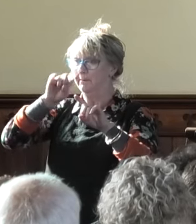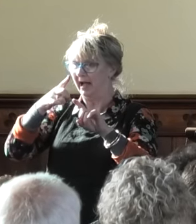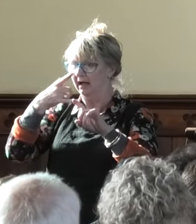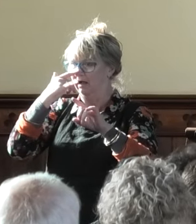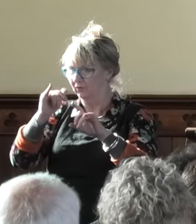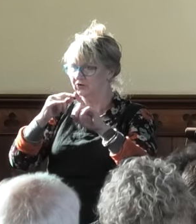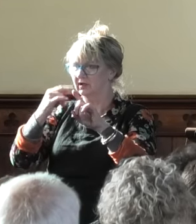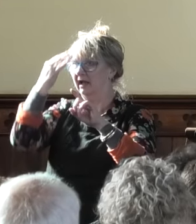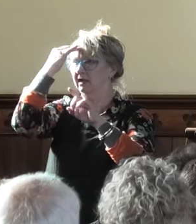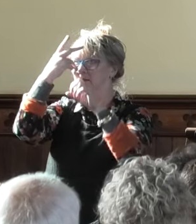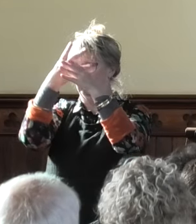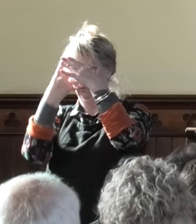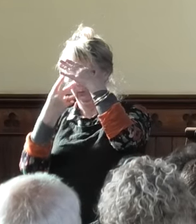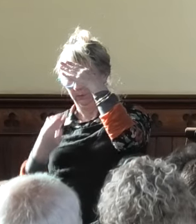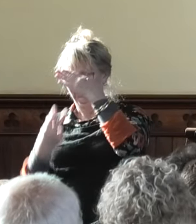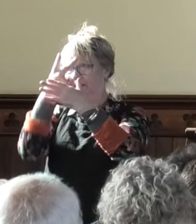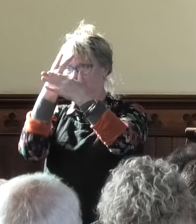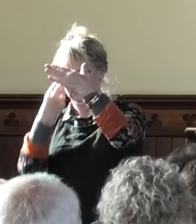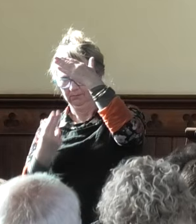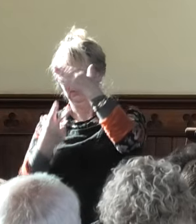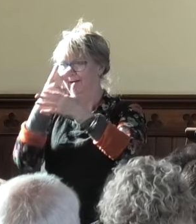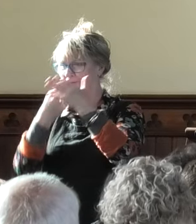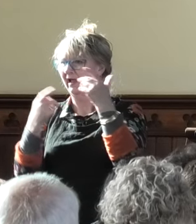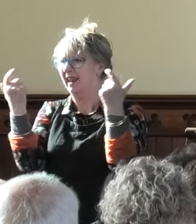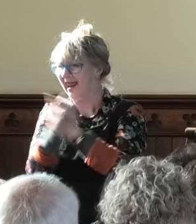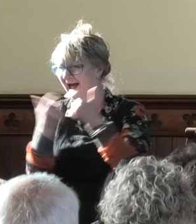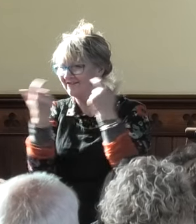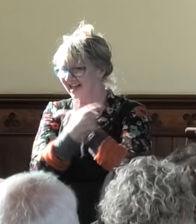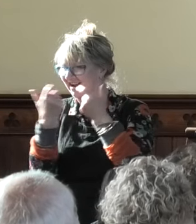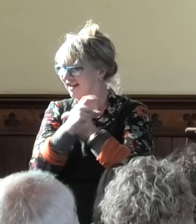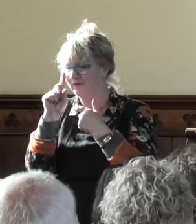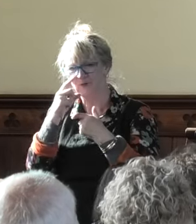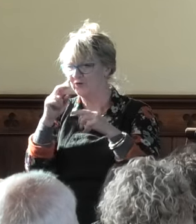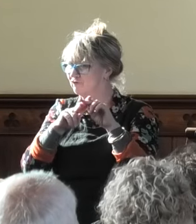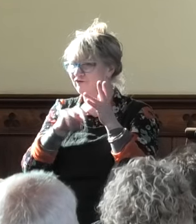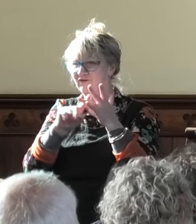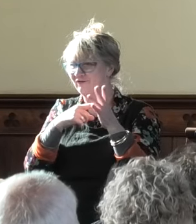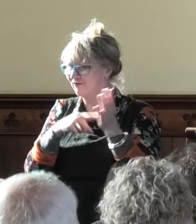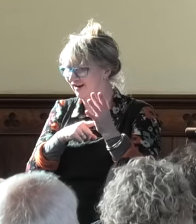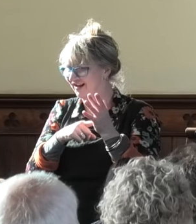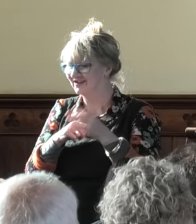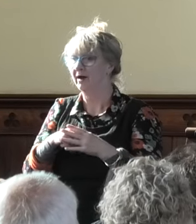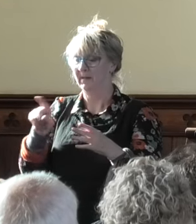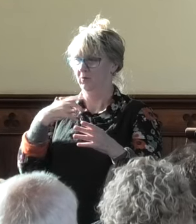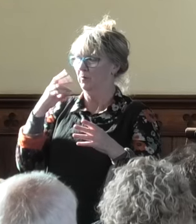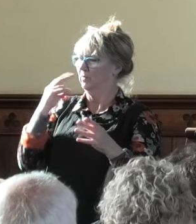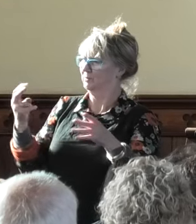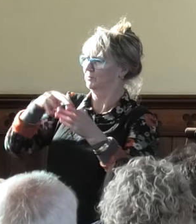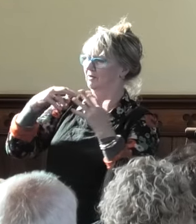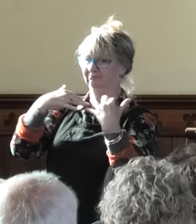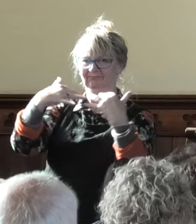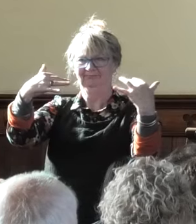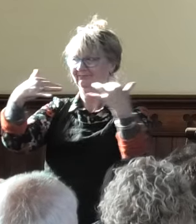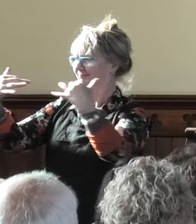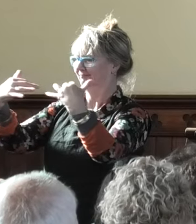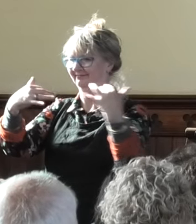underwater and we just couldn't hold the formation and we also couldn't stop laughing. When we looked up, we had quite an audience. Mum was